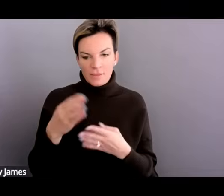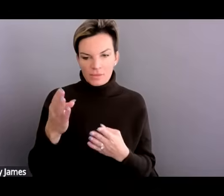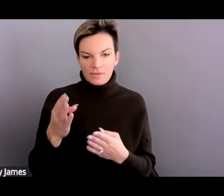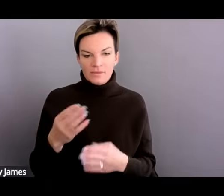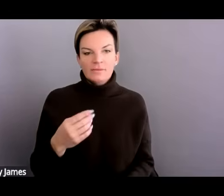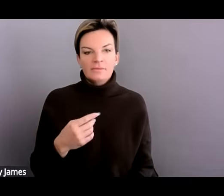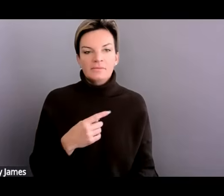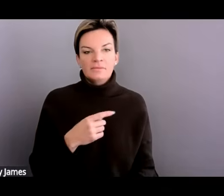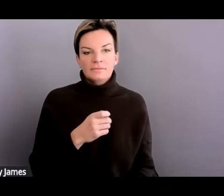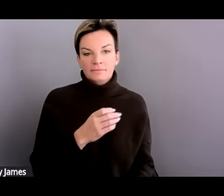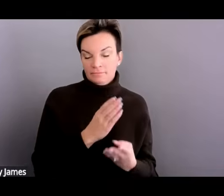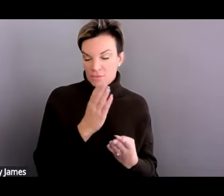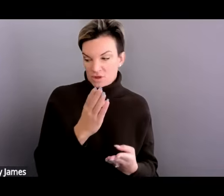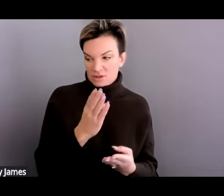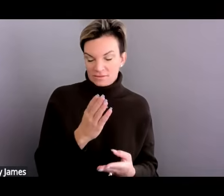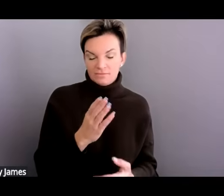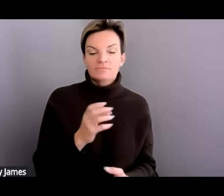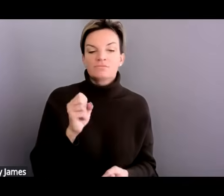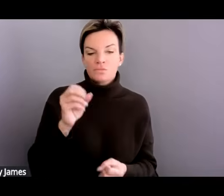moved.